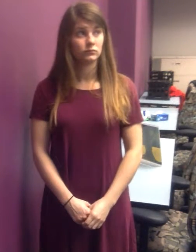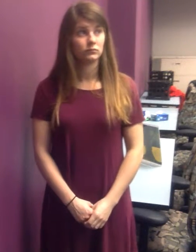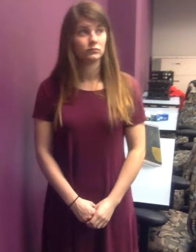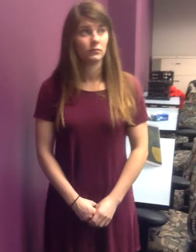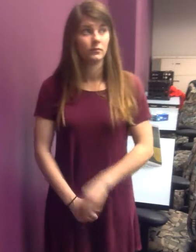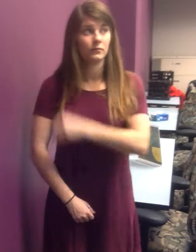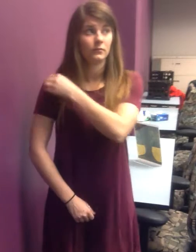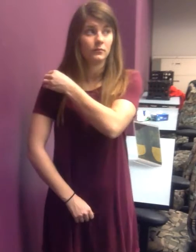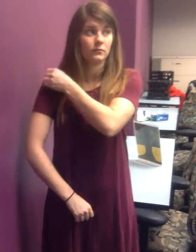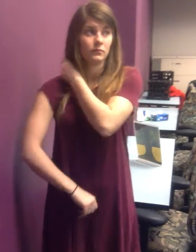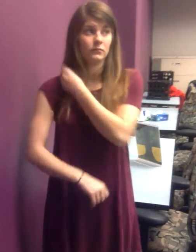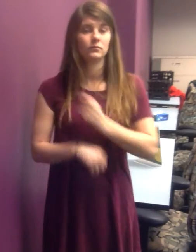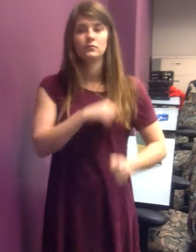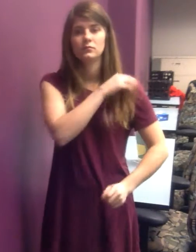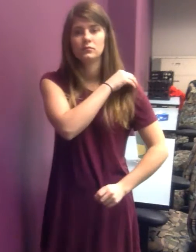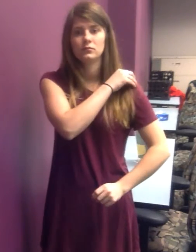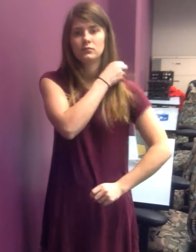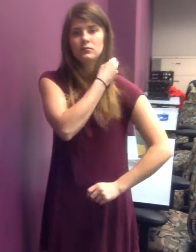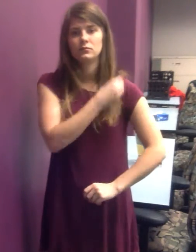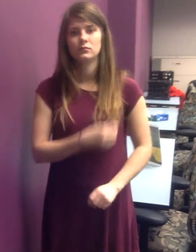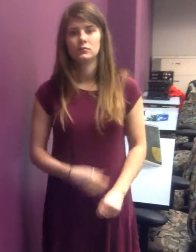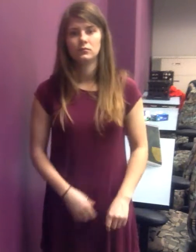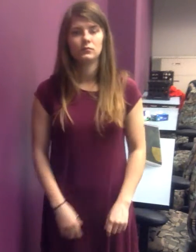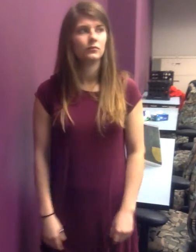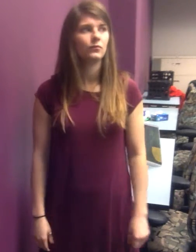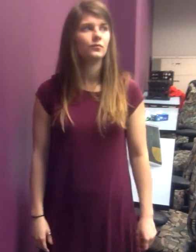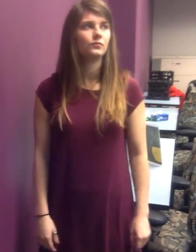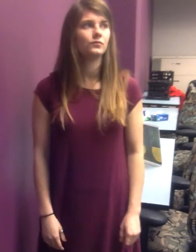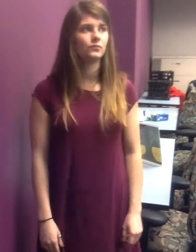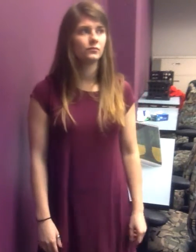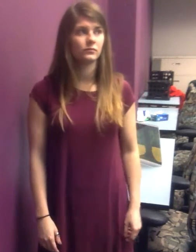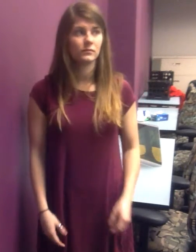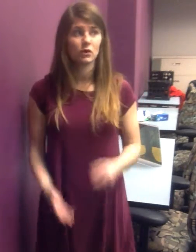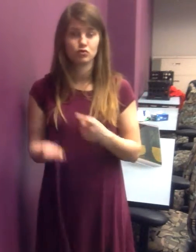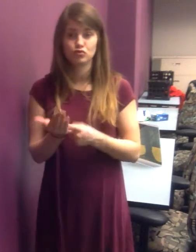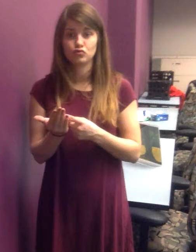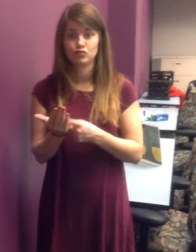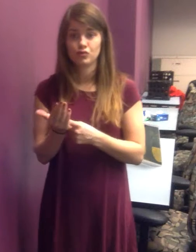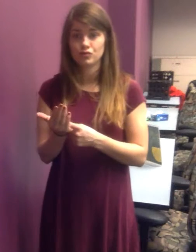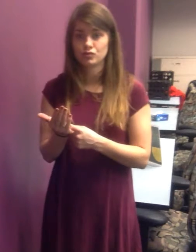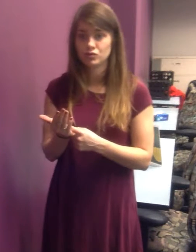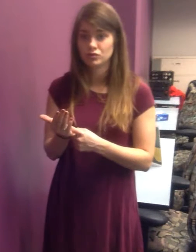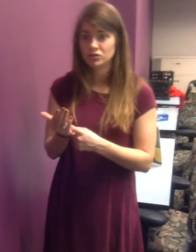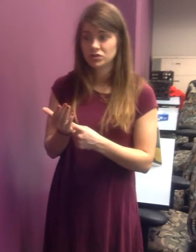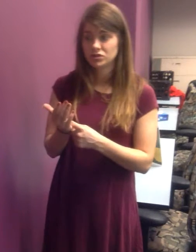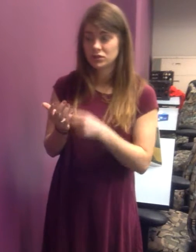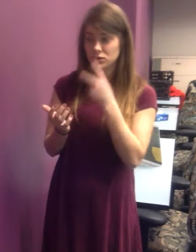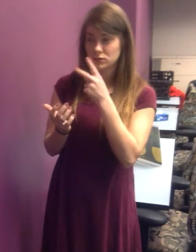me that there hasn't been any perceptible trend, essentially get no warming trend. In the last 10 years, there